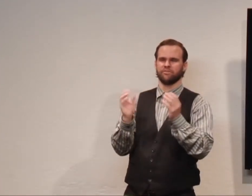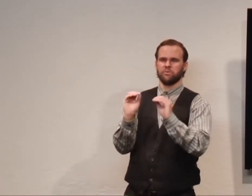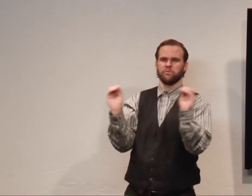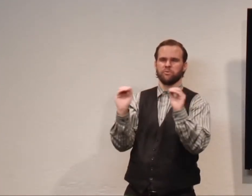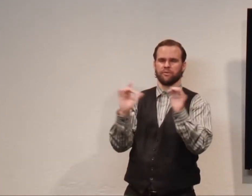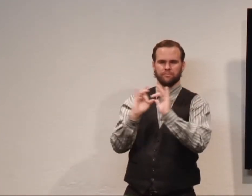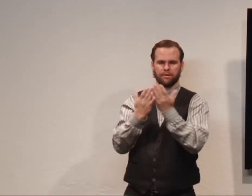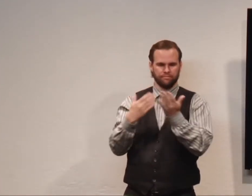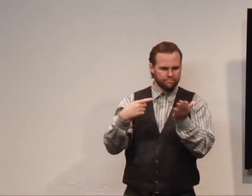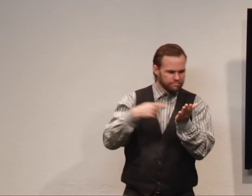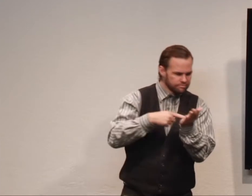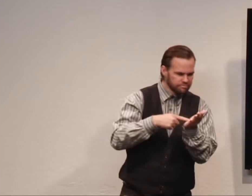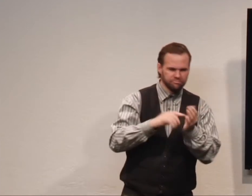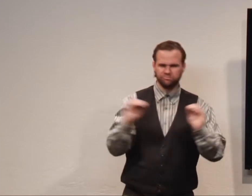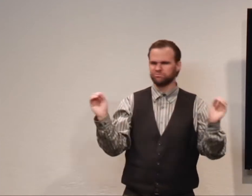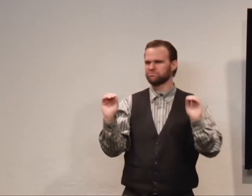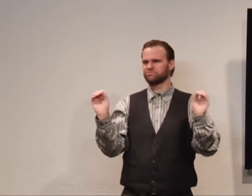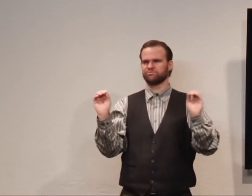because of the white collar,